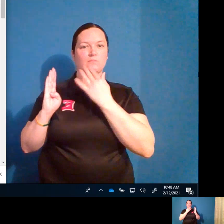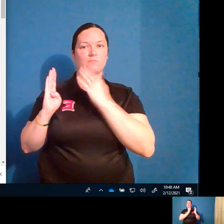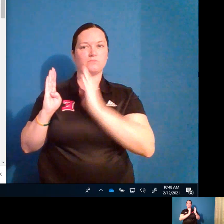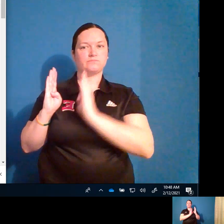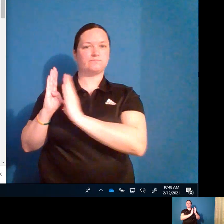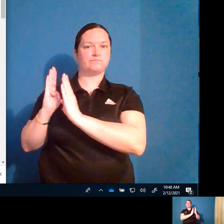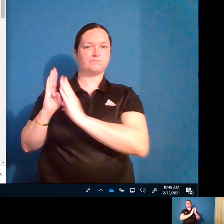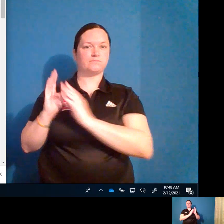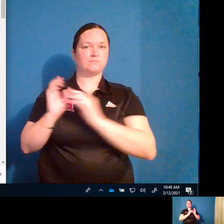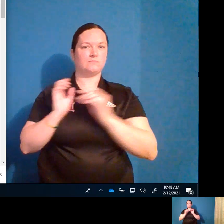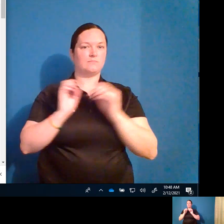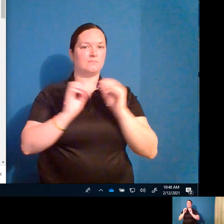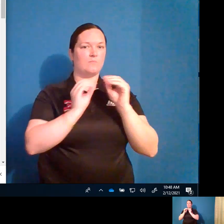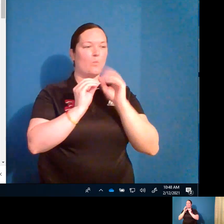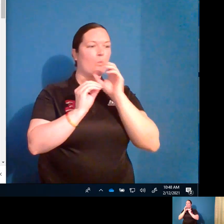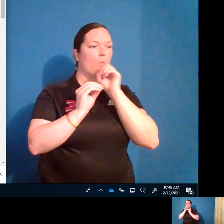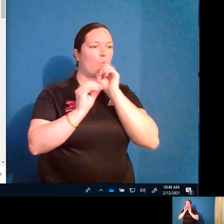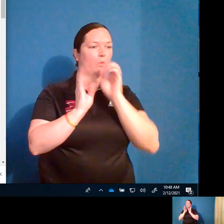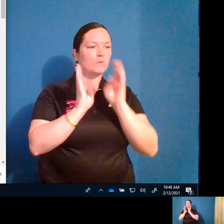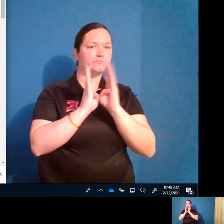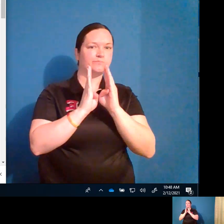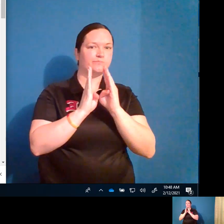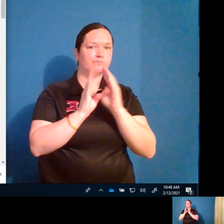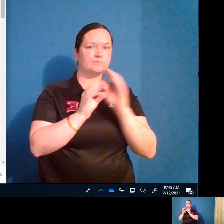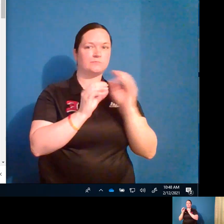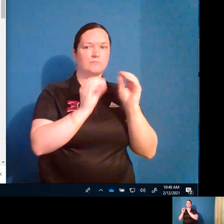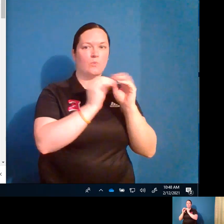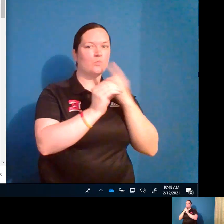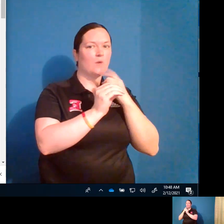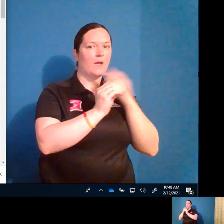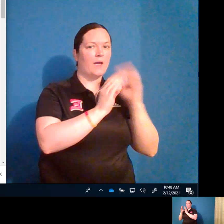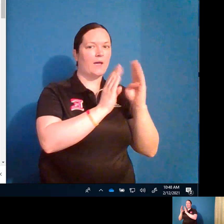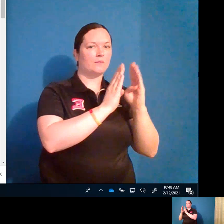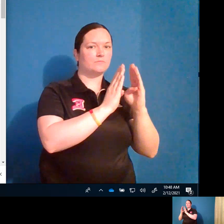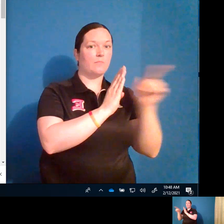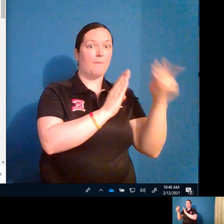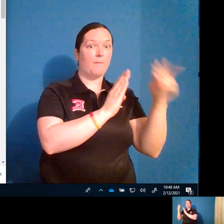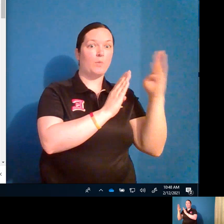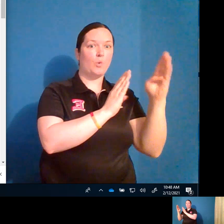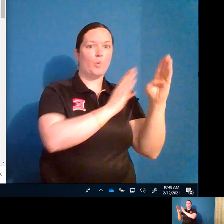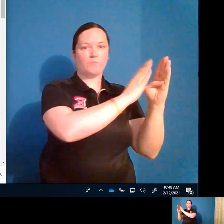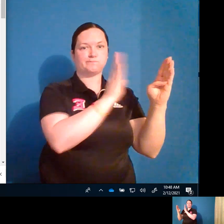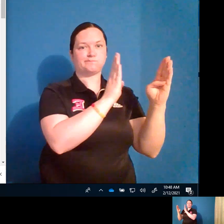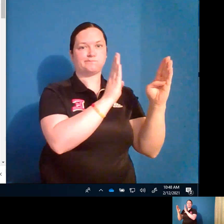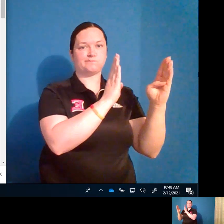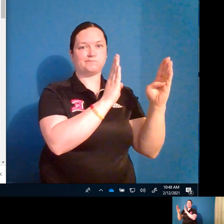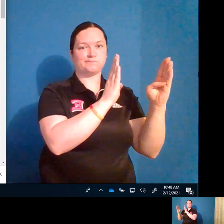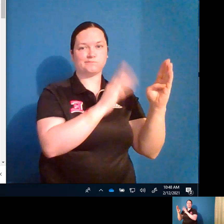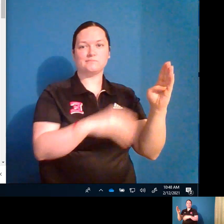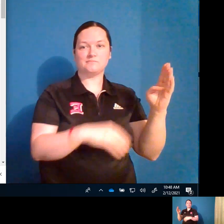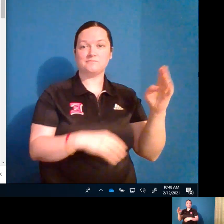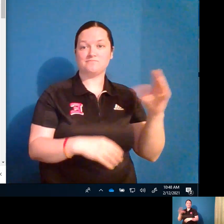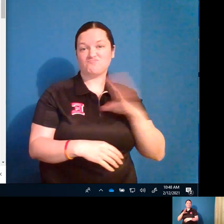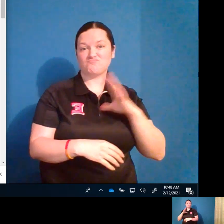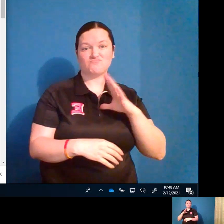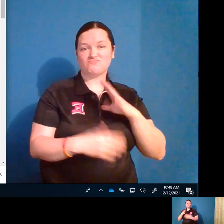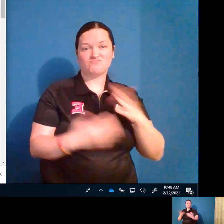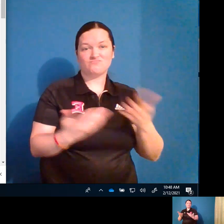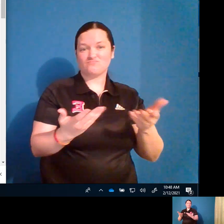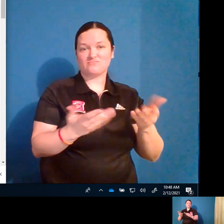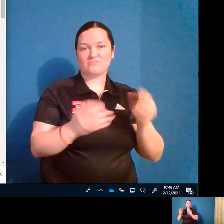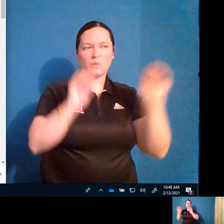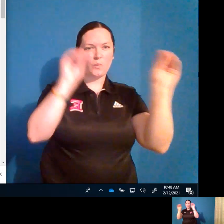more orange. I want more red. I want a lot of blue. Okay, so I can do that and